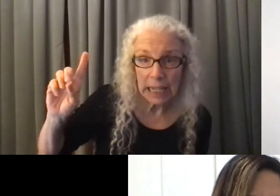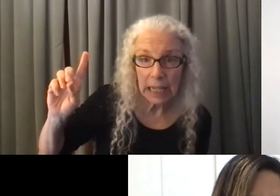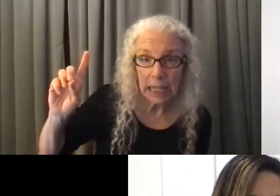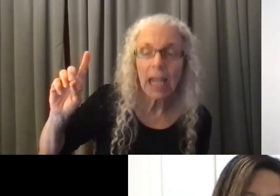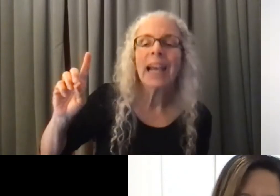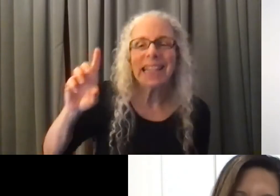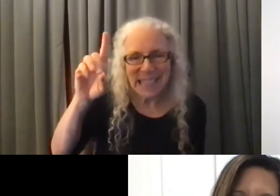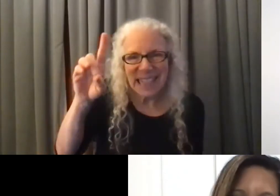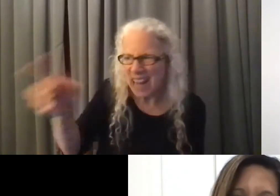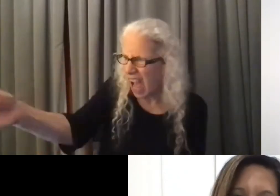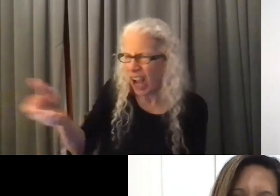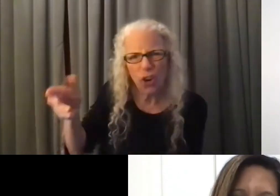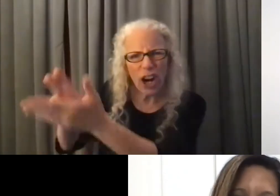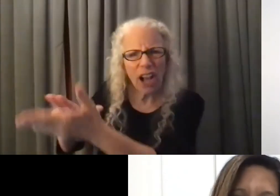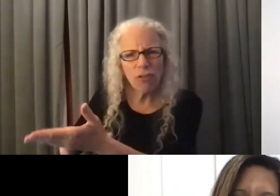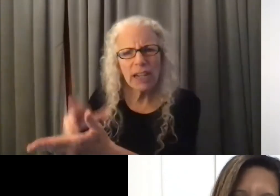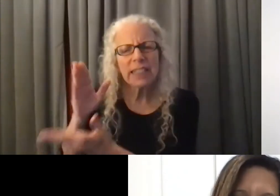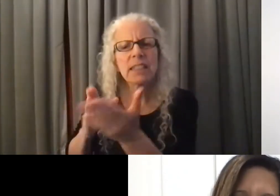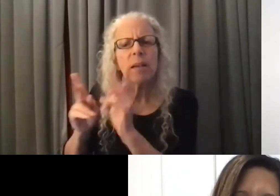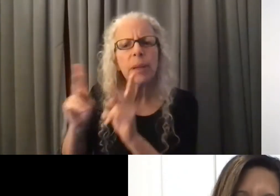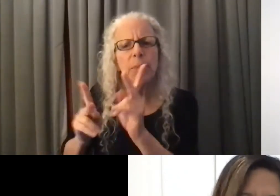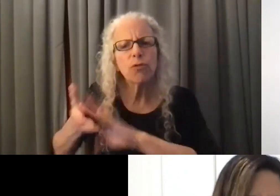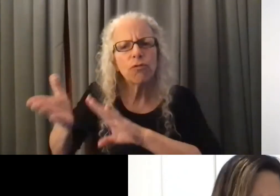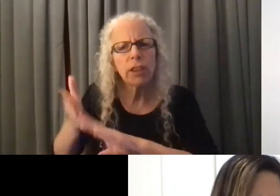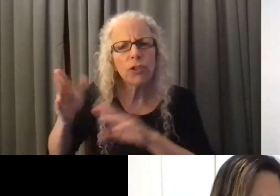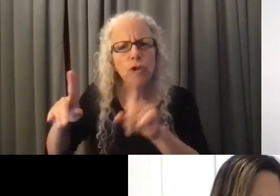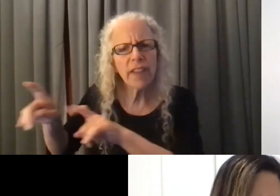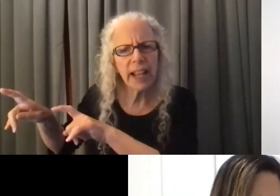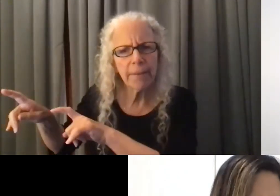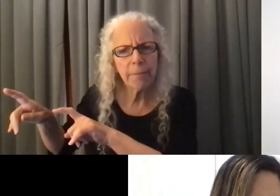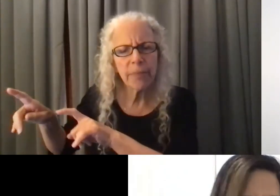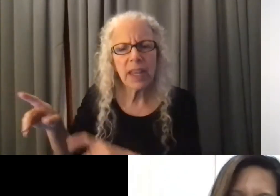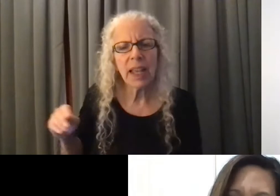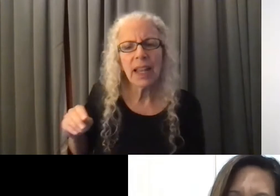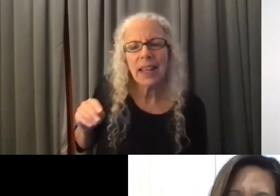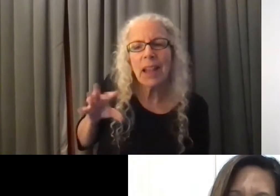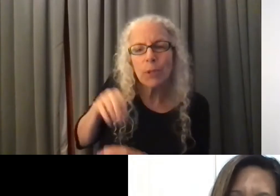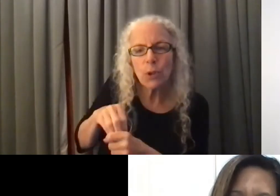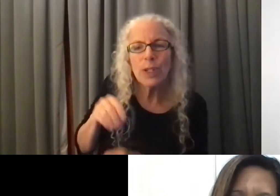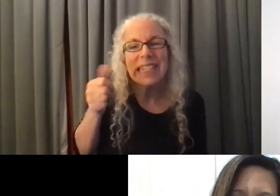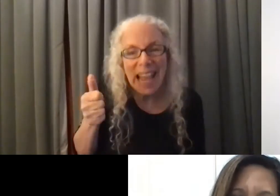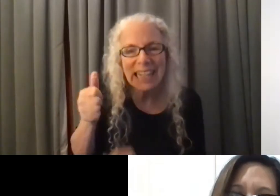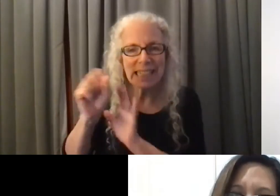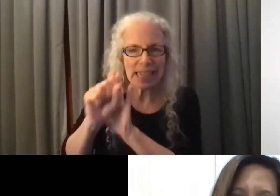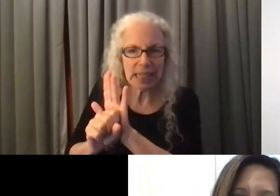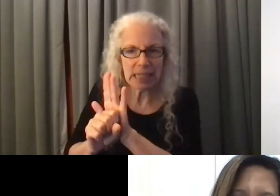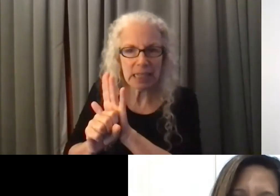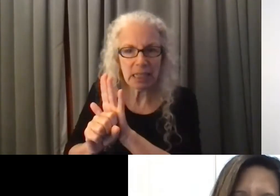or contracted with some folks to conduct a survey. And that included 10 different states, including some of the largest states in the